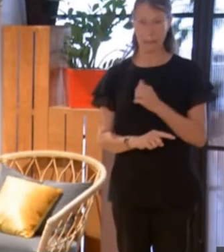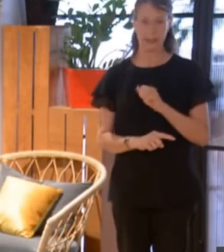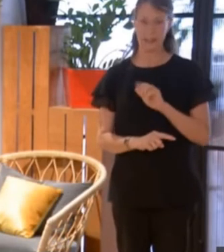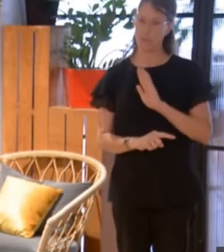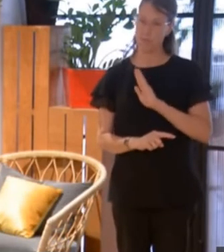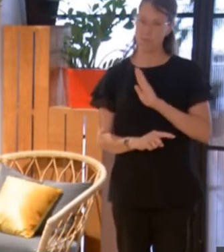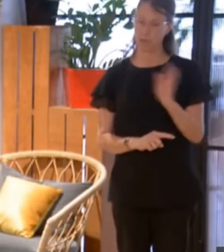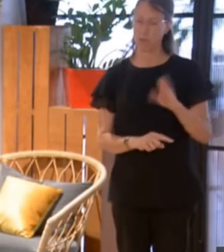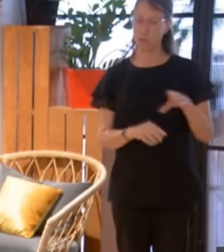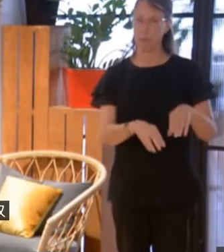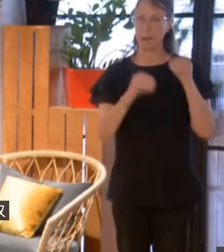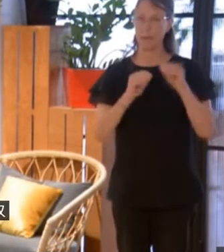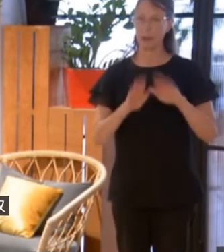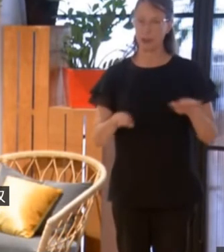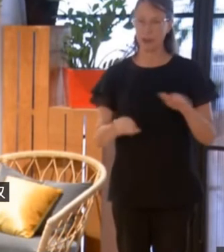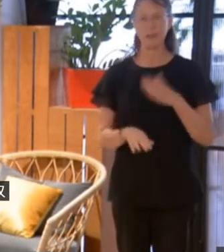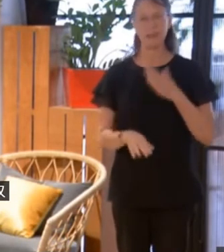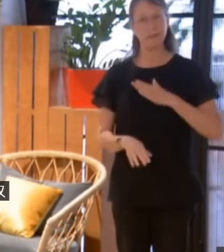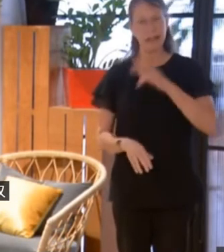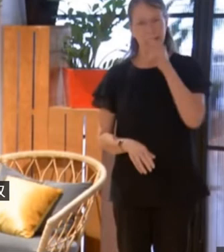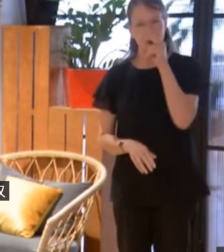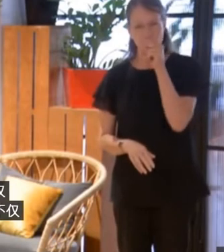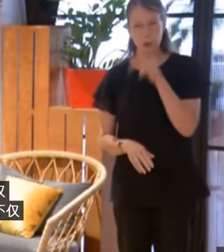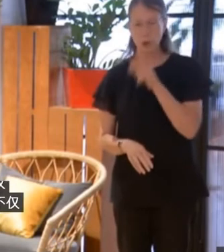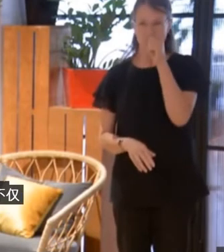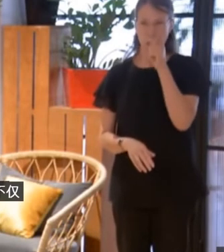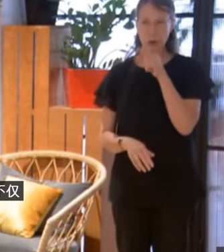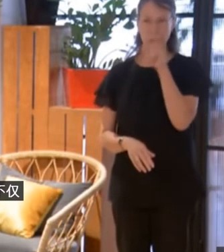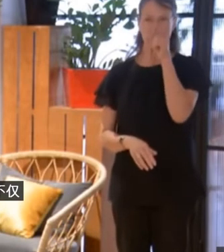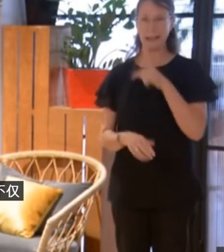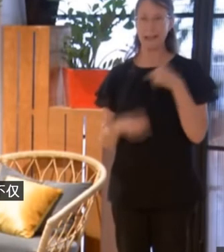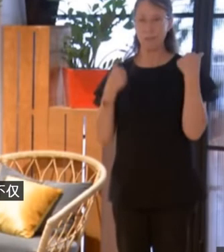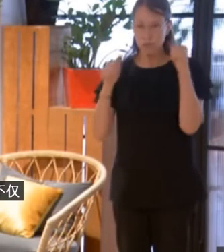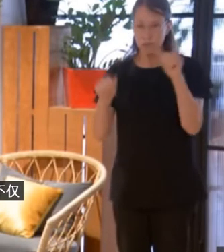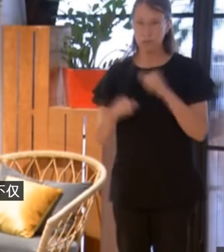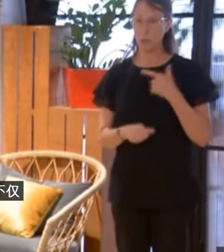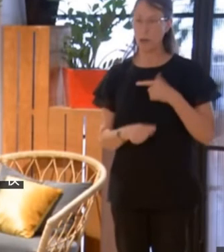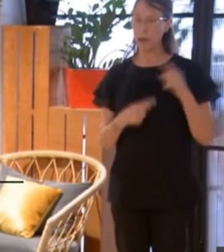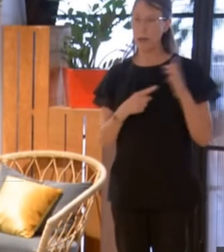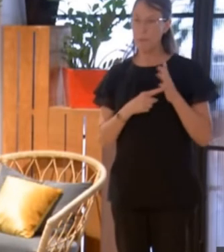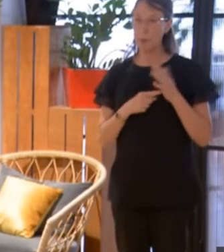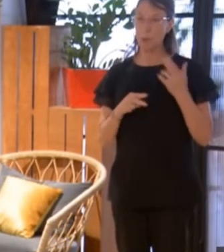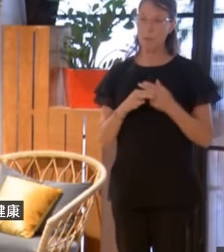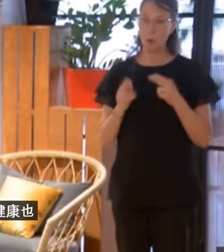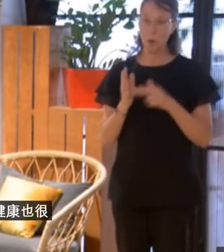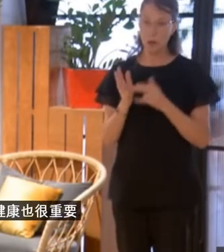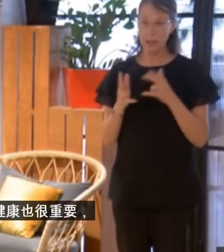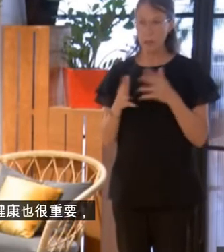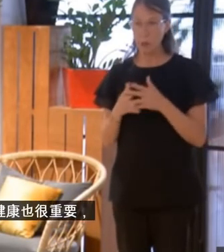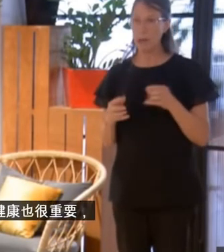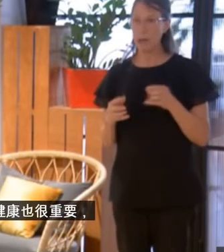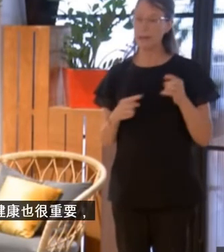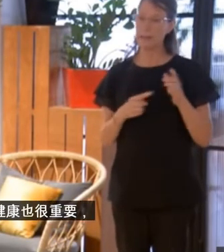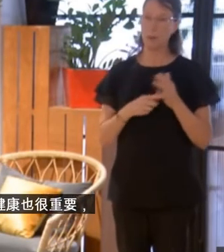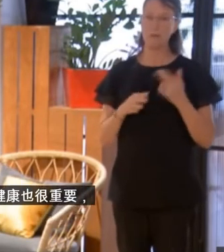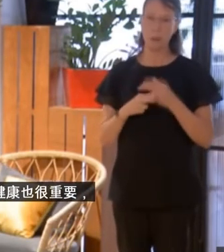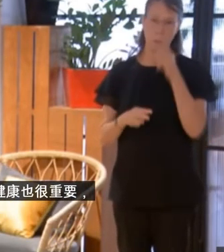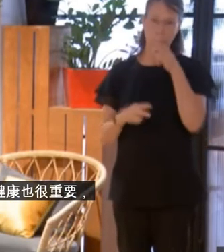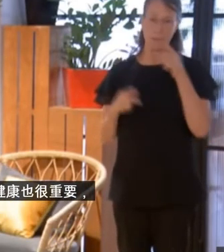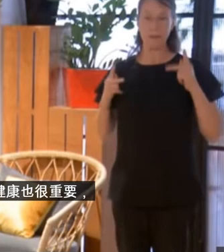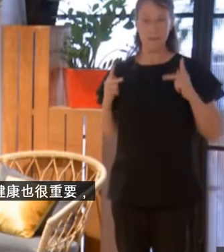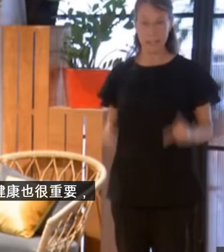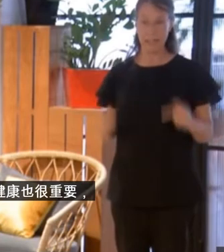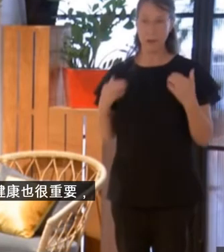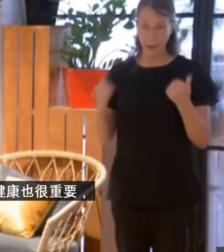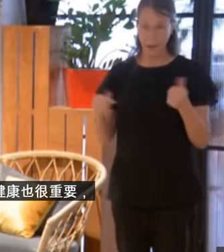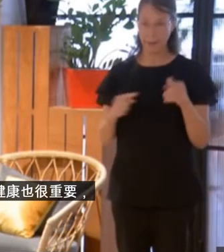can thrive. Because it's not only important for the state, and it's not only important for their physical health, it's important for our mental health as well. So I'd